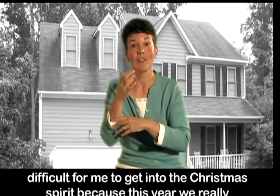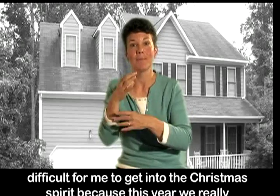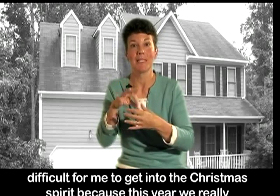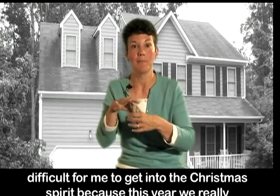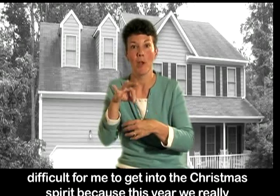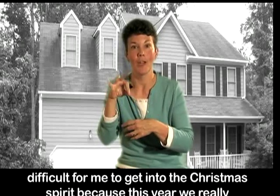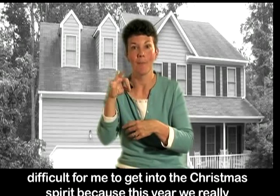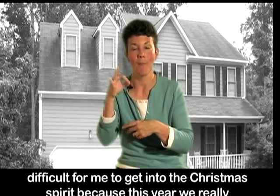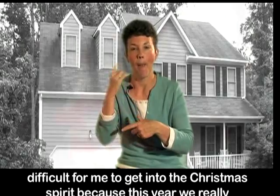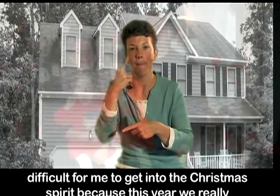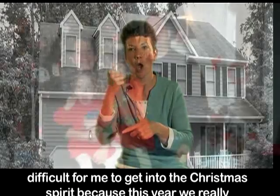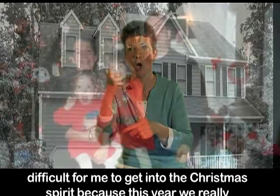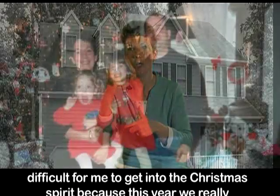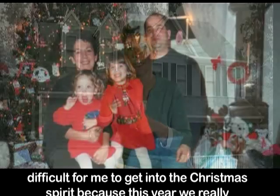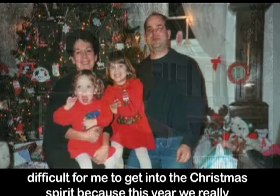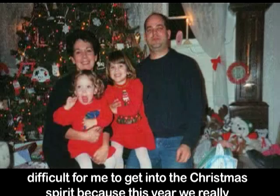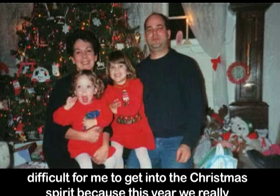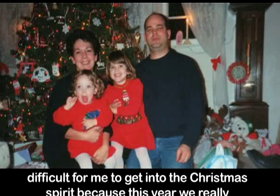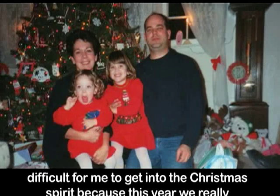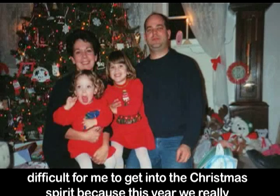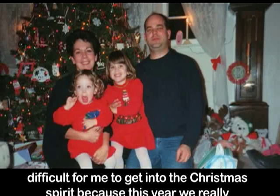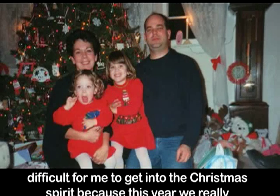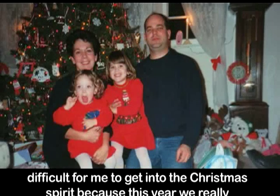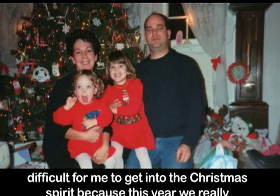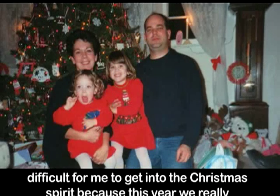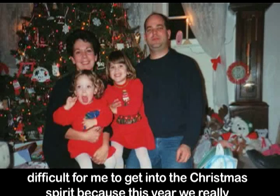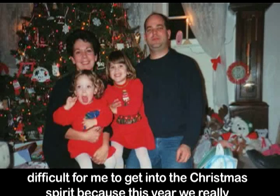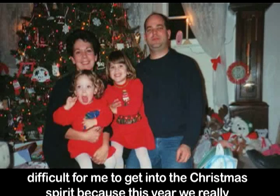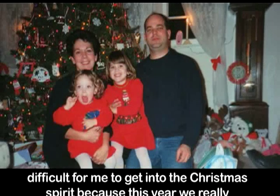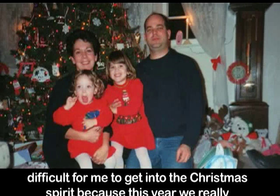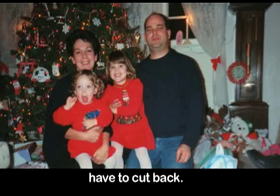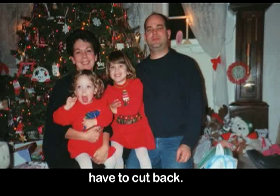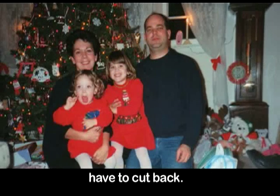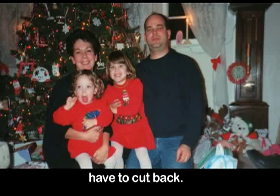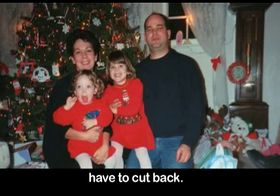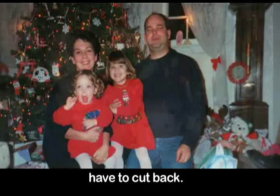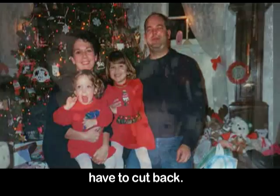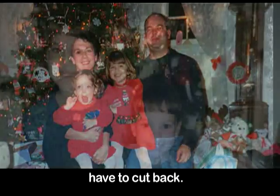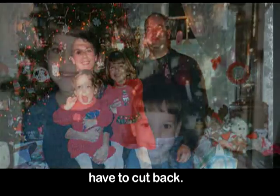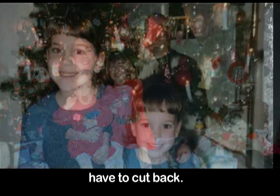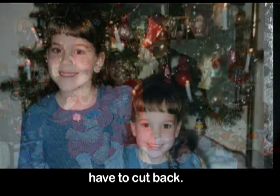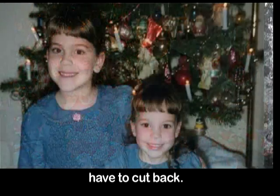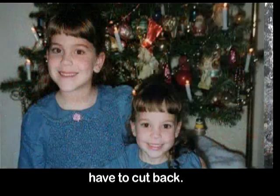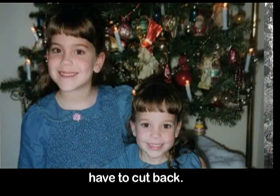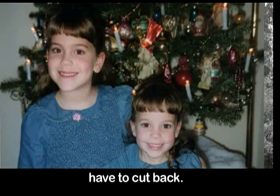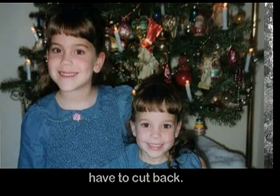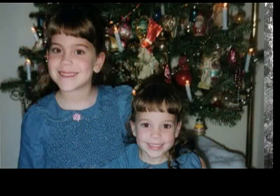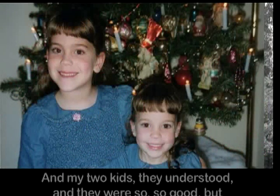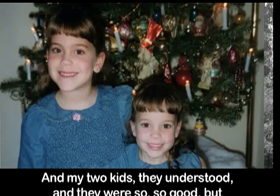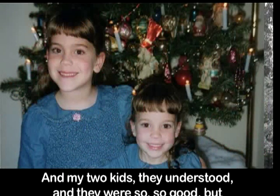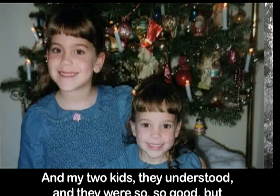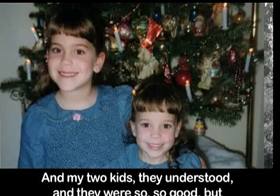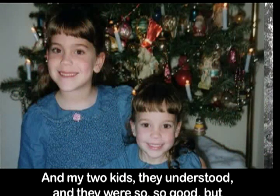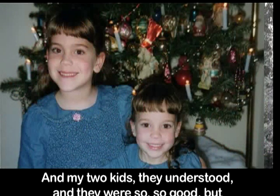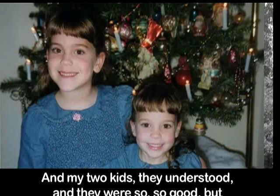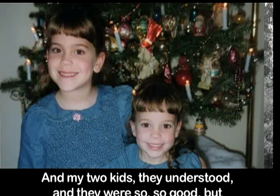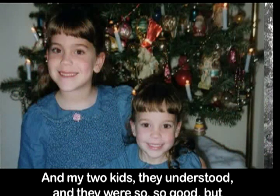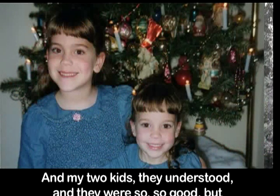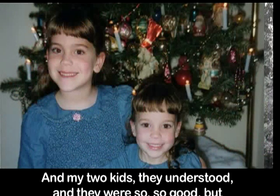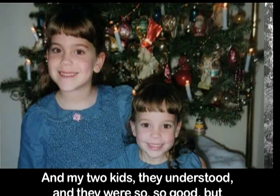Christmas spirit, because this year we really have to cut back. And my two kids, they